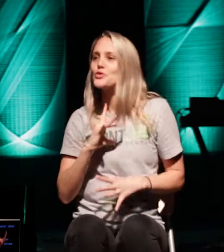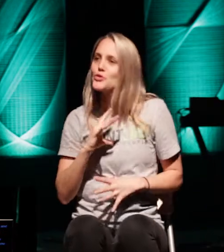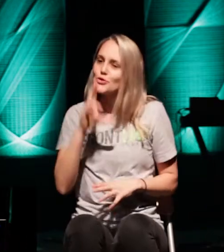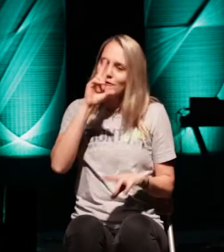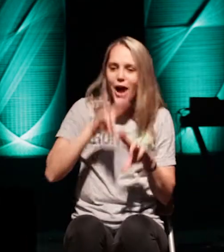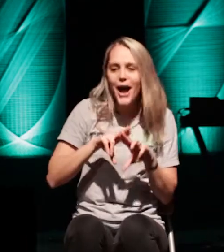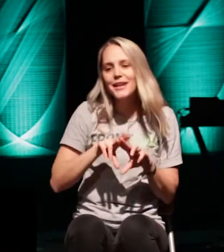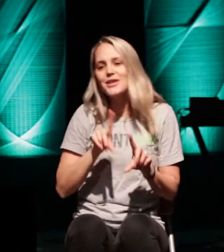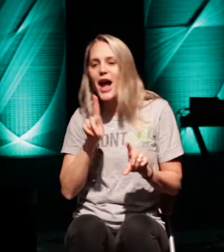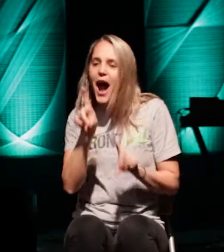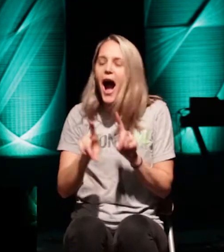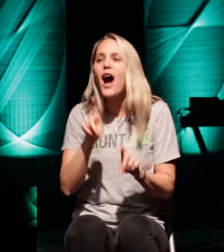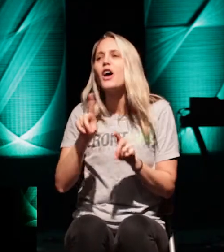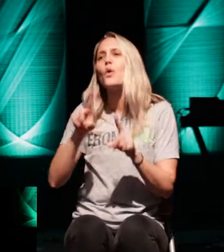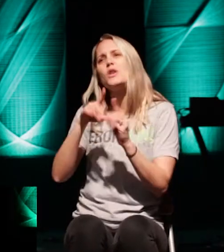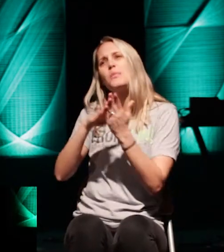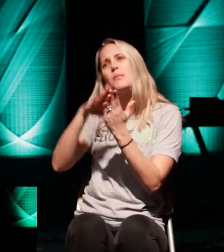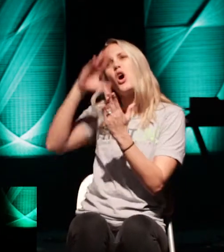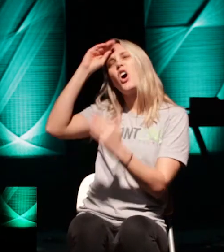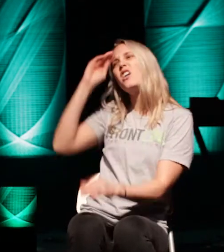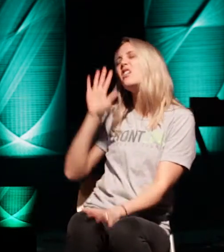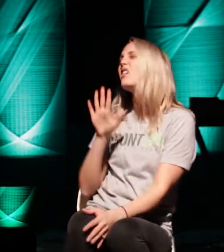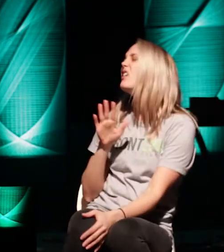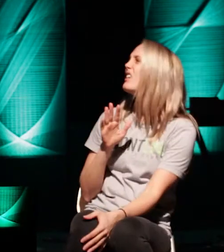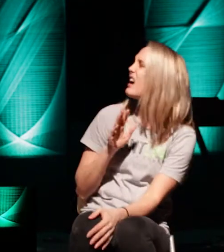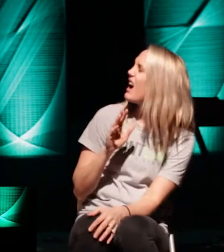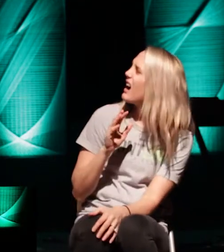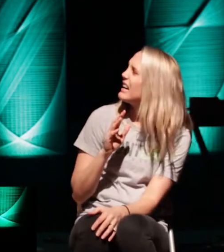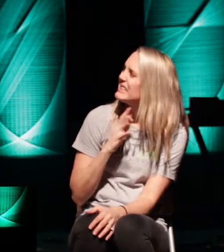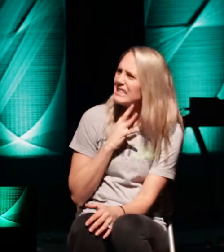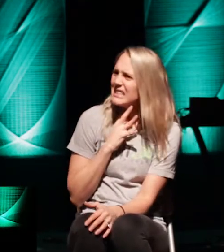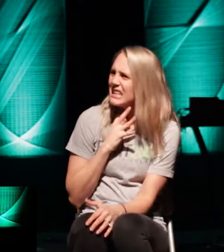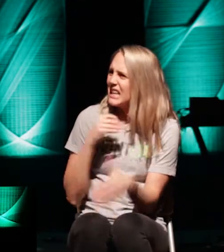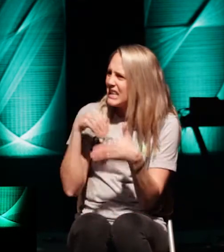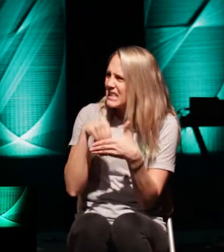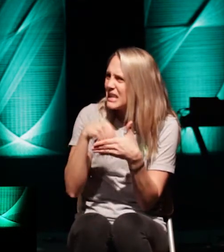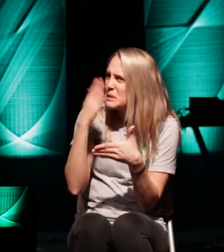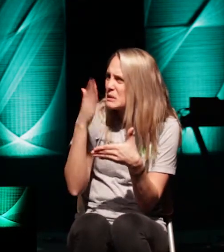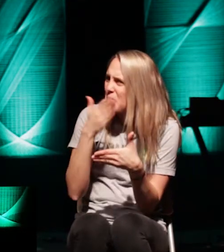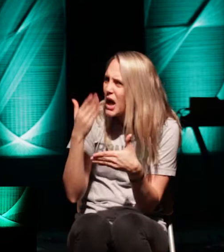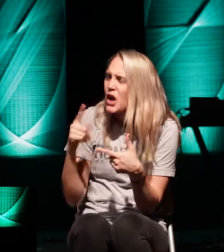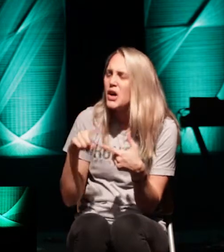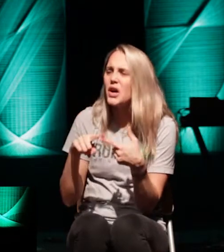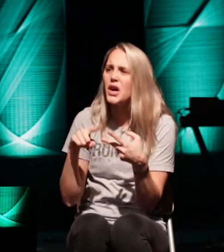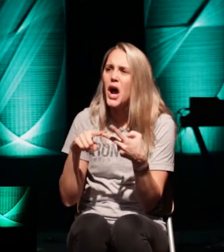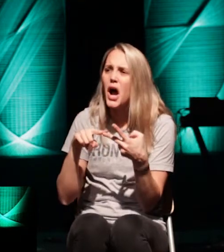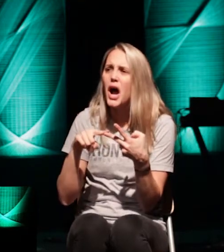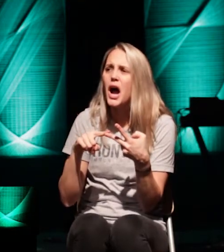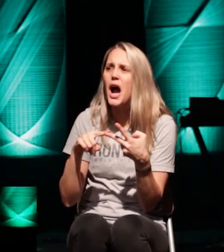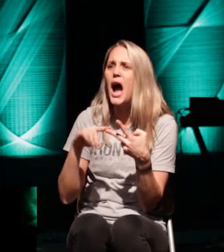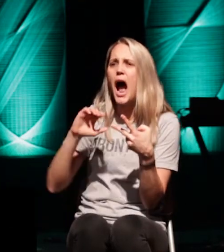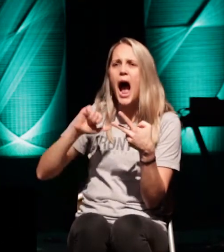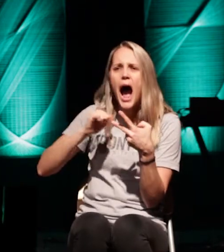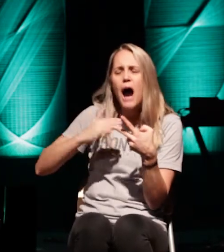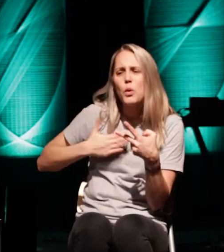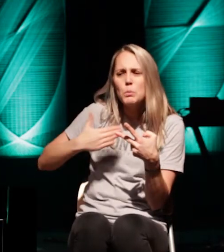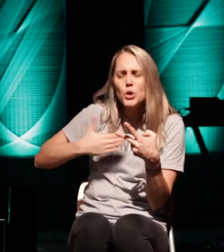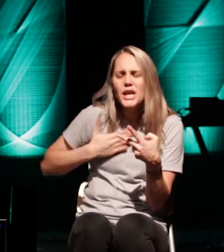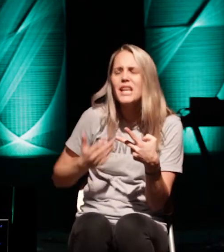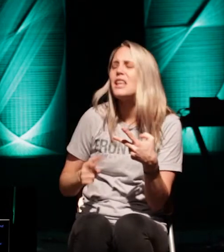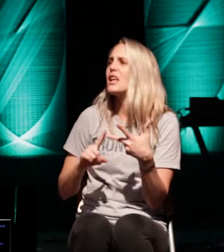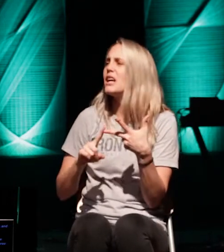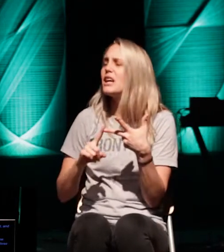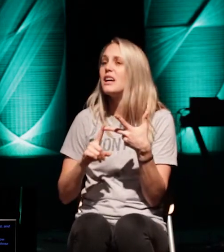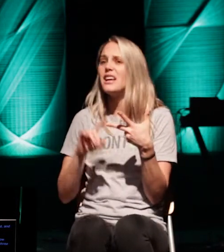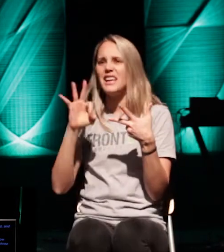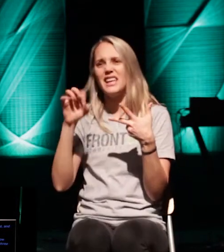asking questions as you get older, like, I wonder what it smelled like, and where does oxygen come from? And so all this, this is you in the room right now and you're saying,